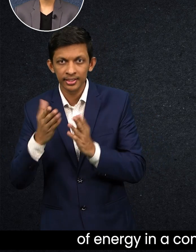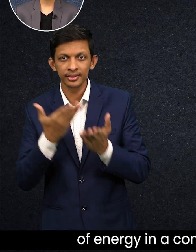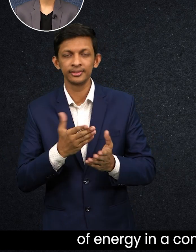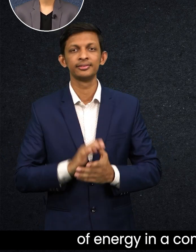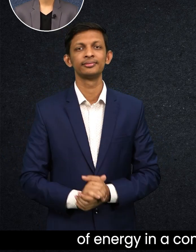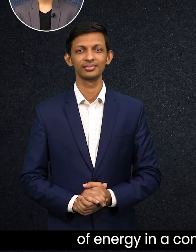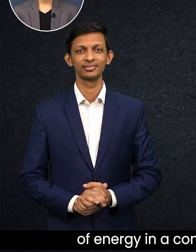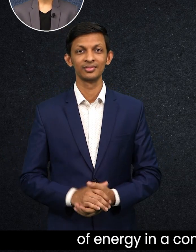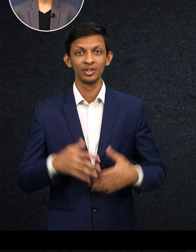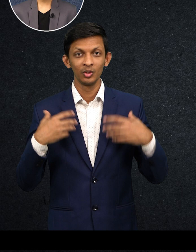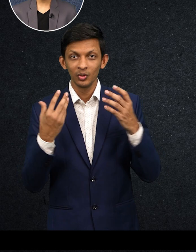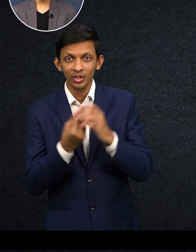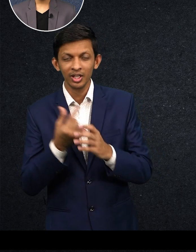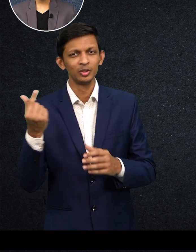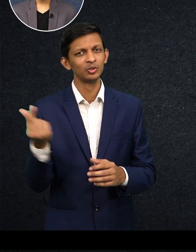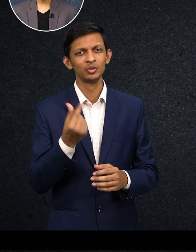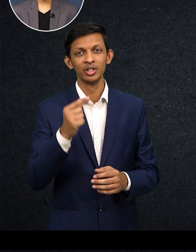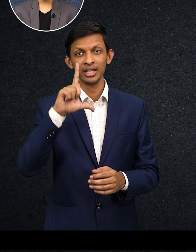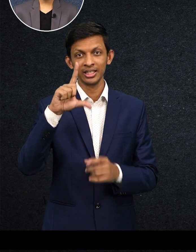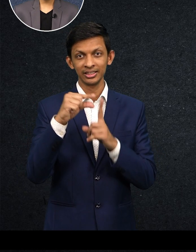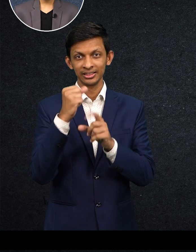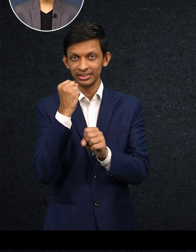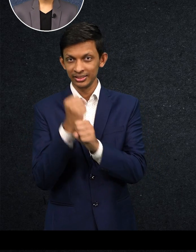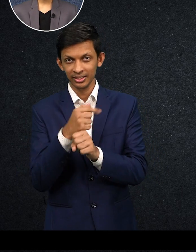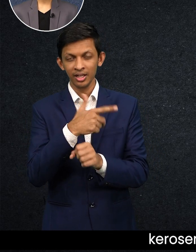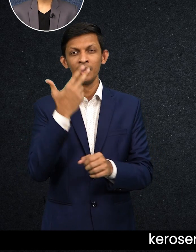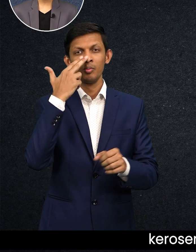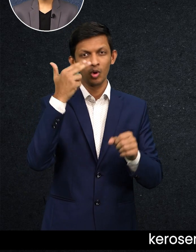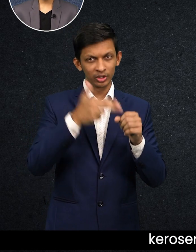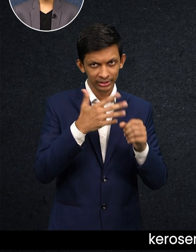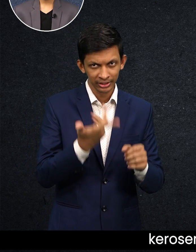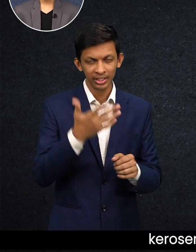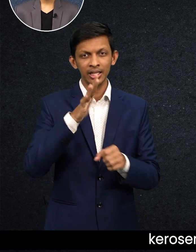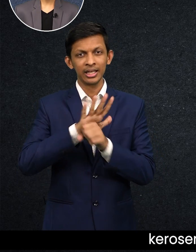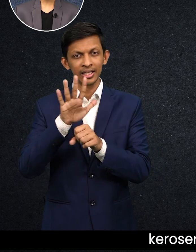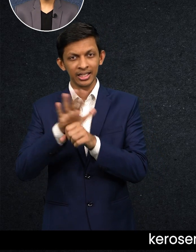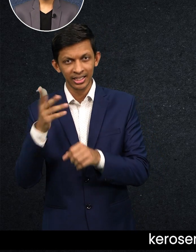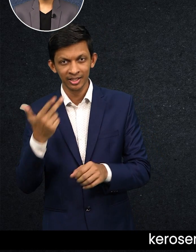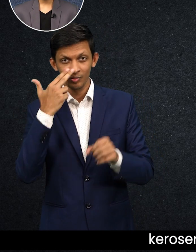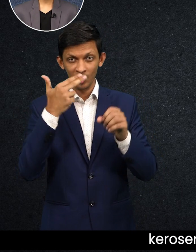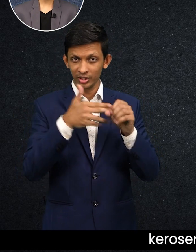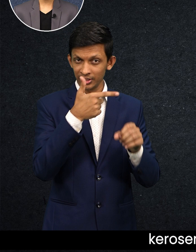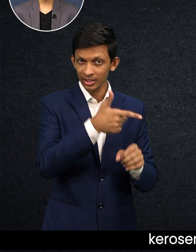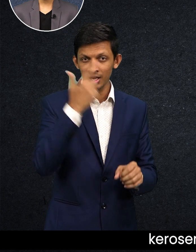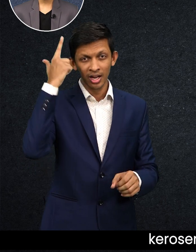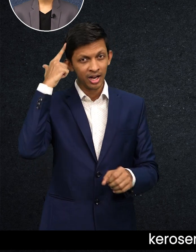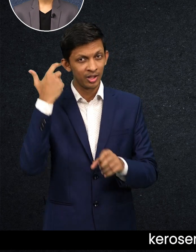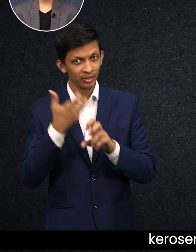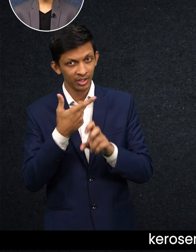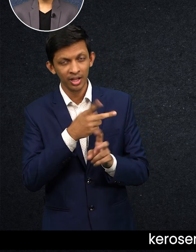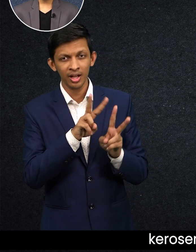time. We use LPG, kerosene, wood,